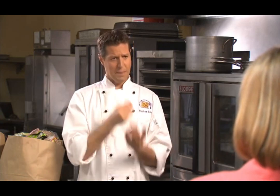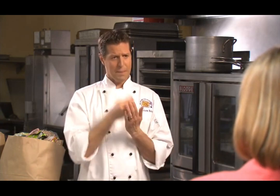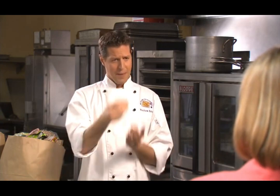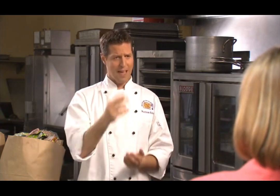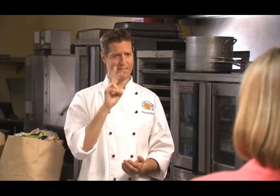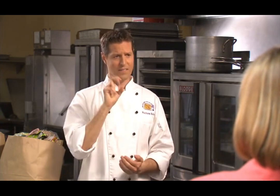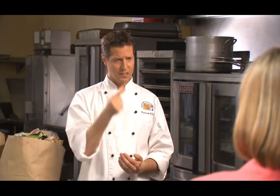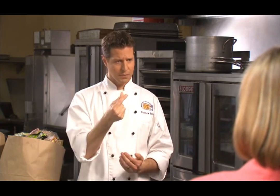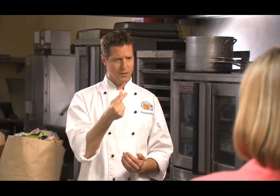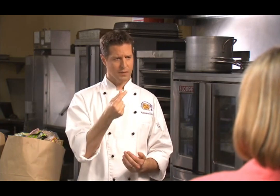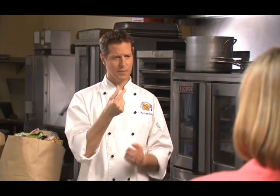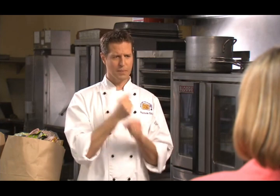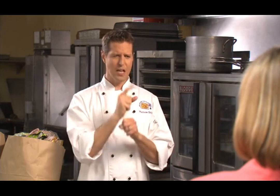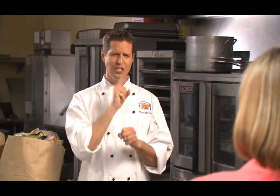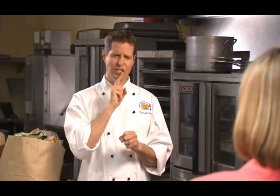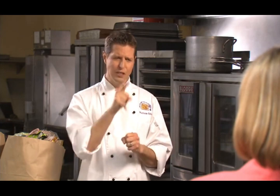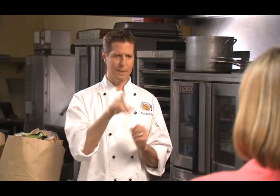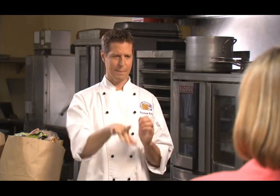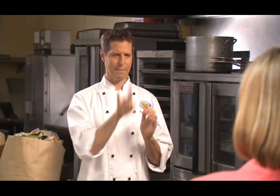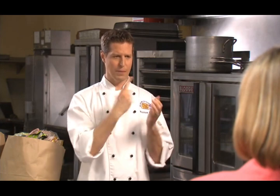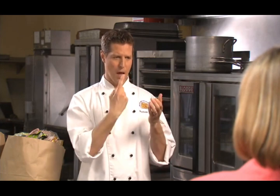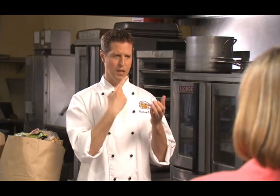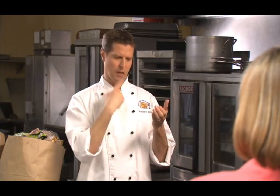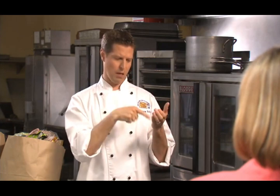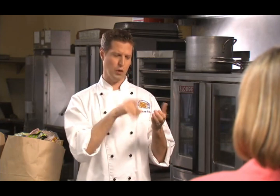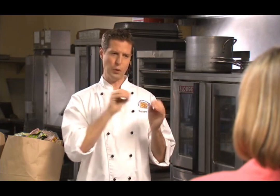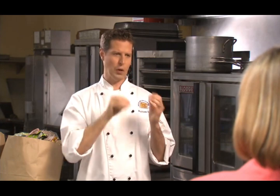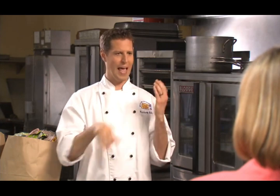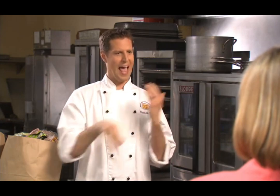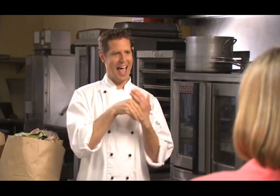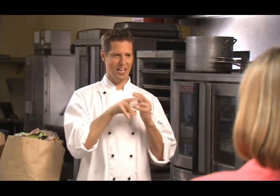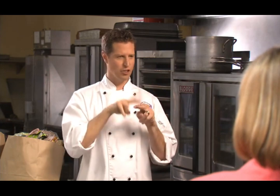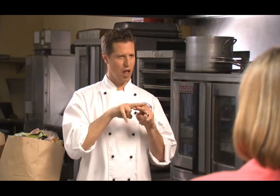buying vegetables, make sure to select those without added salt.